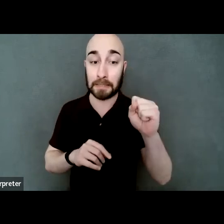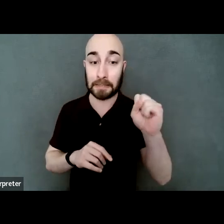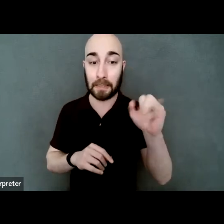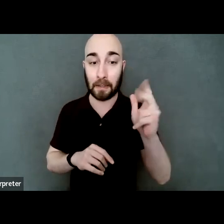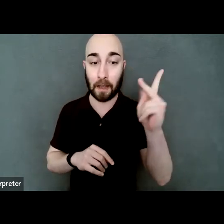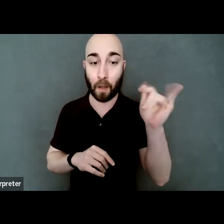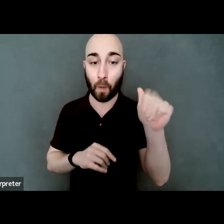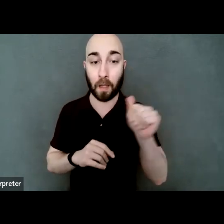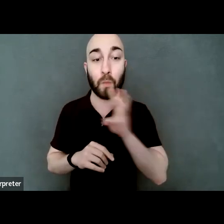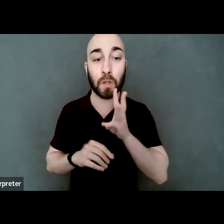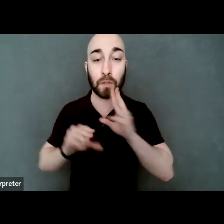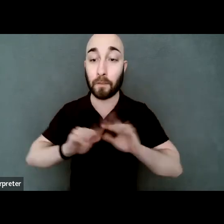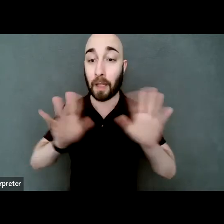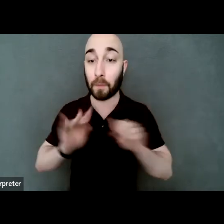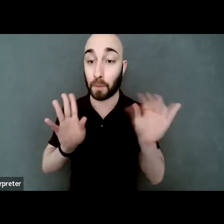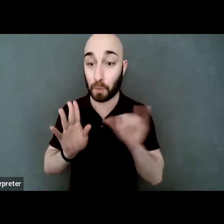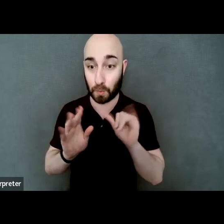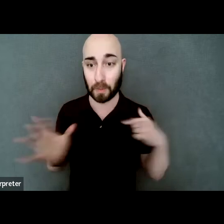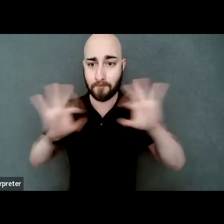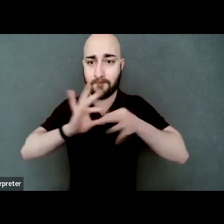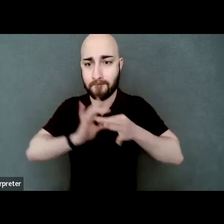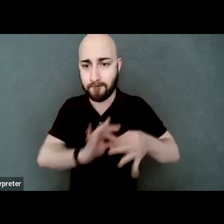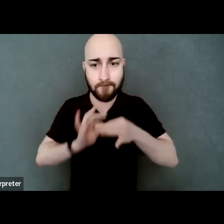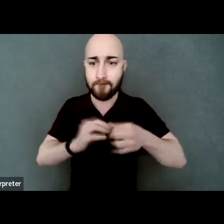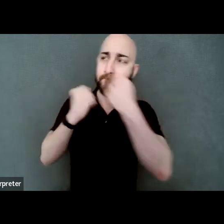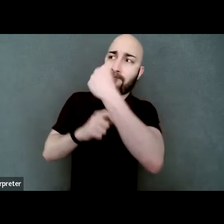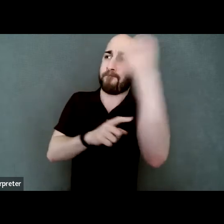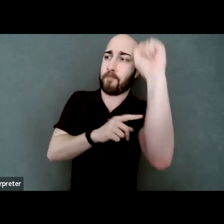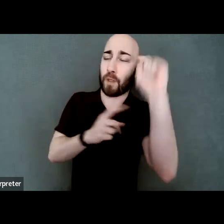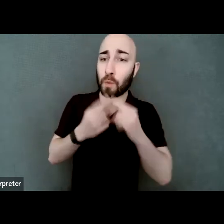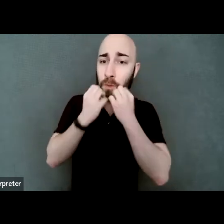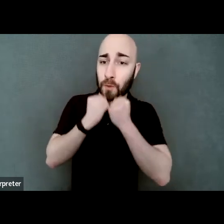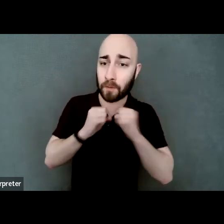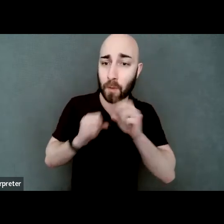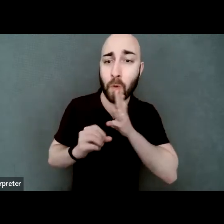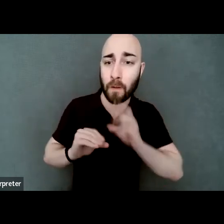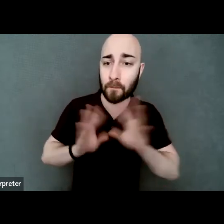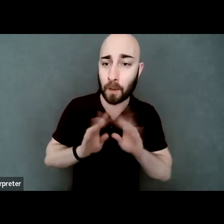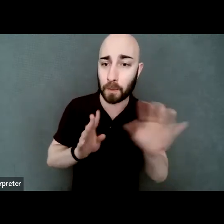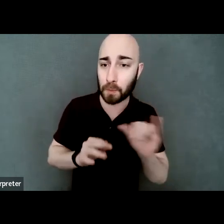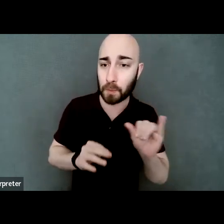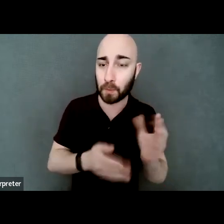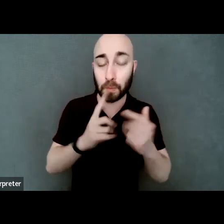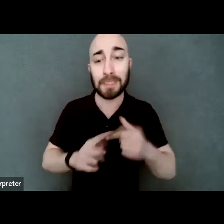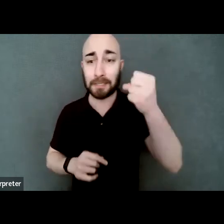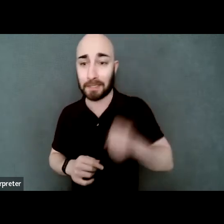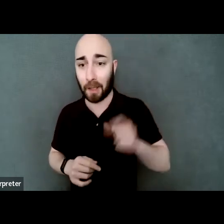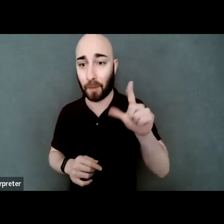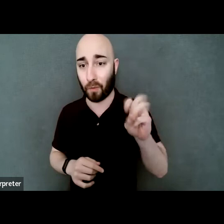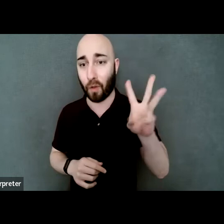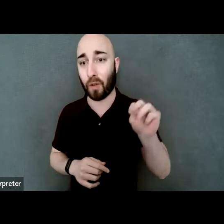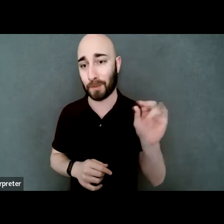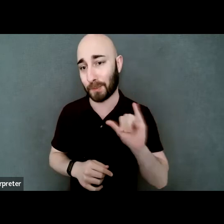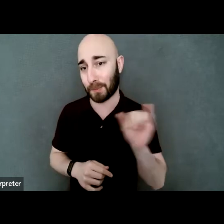had rallies to preserve that. We've had stuff happen in the library and of course the South Lawn. And it's not just on